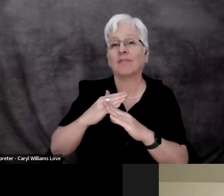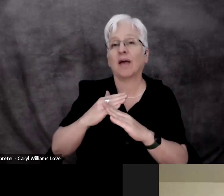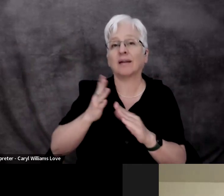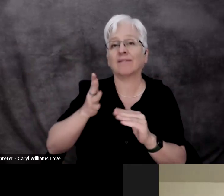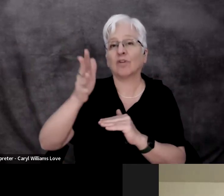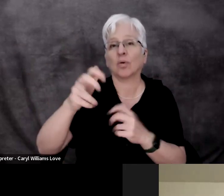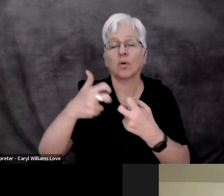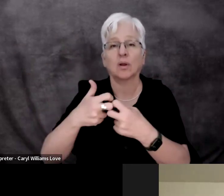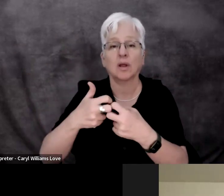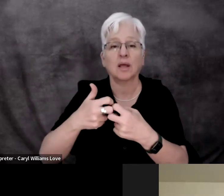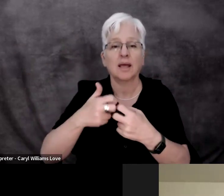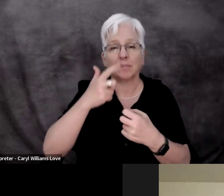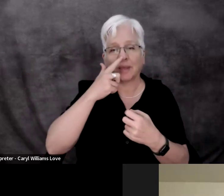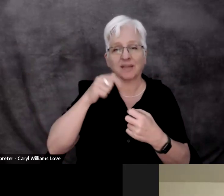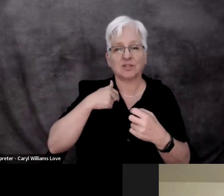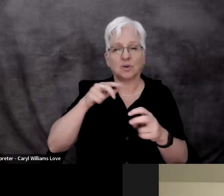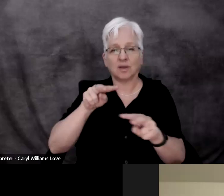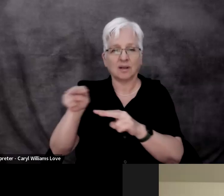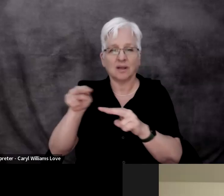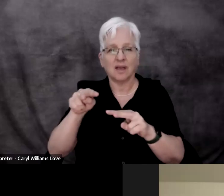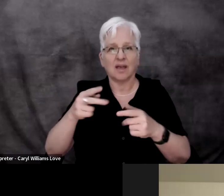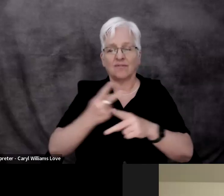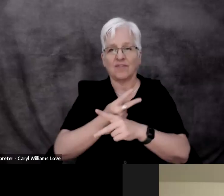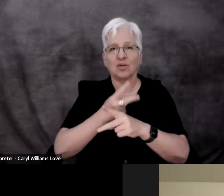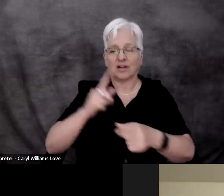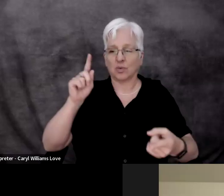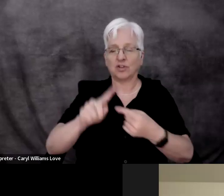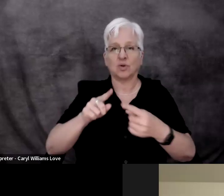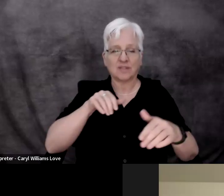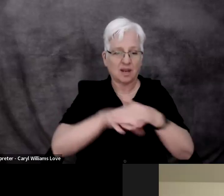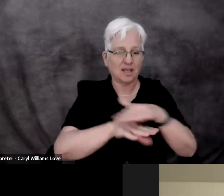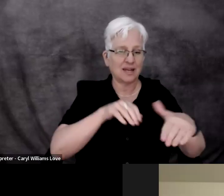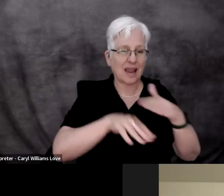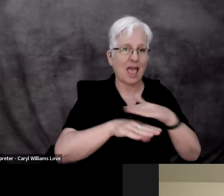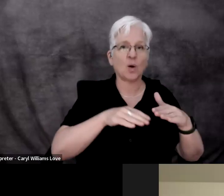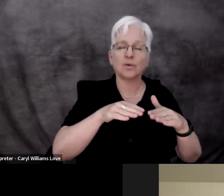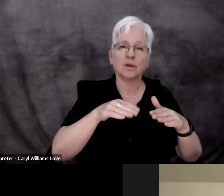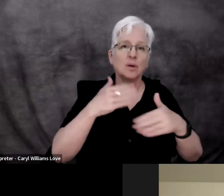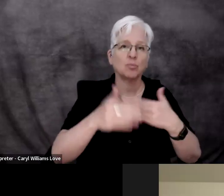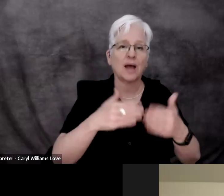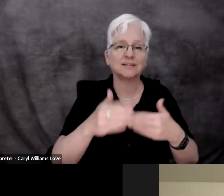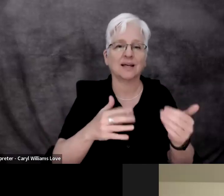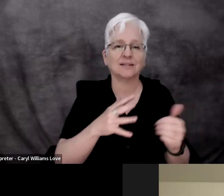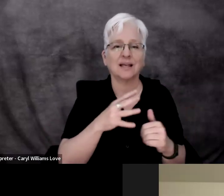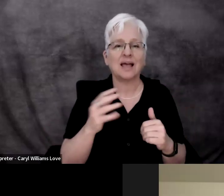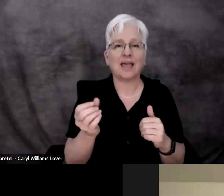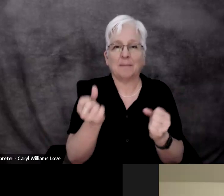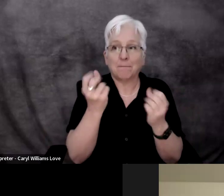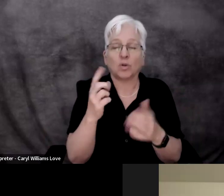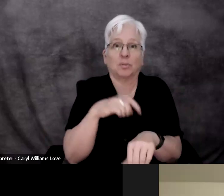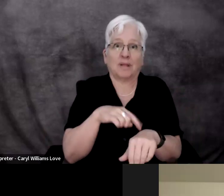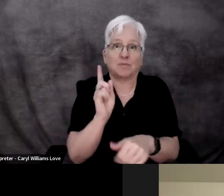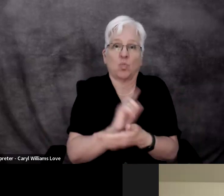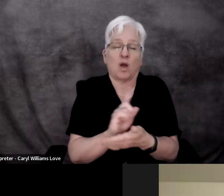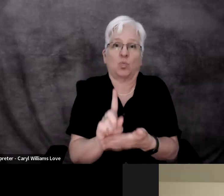someone then cycles and is in and out of crisis and reaching out to crisis support or going to the hospital multiple times in 1 week,